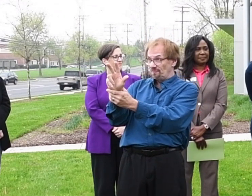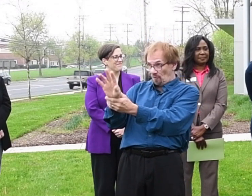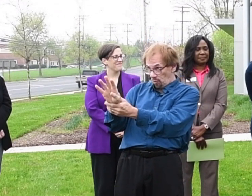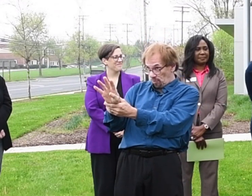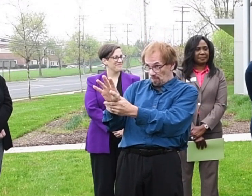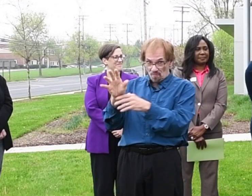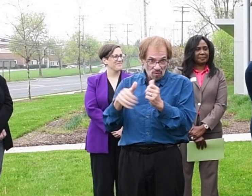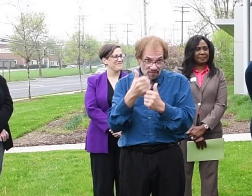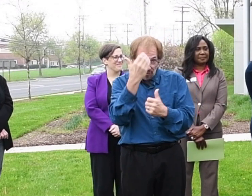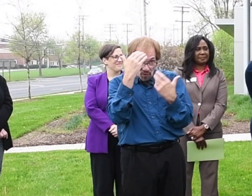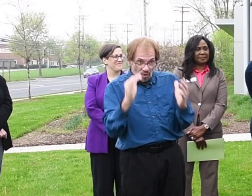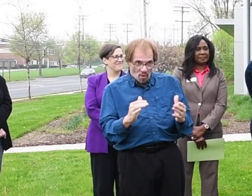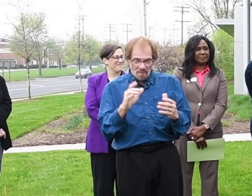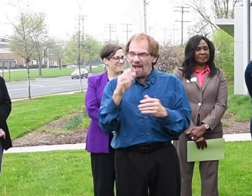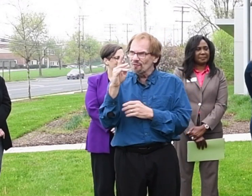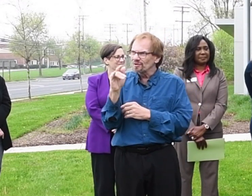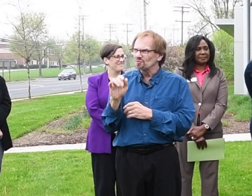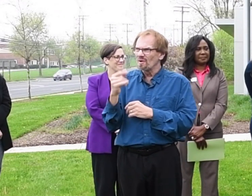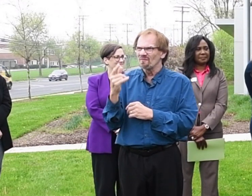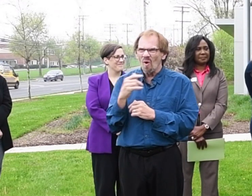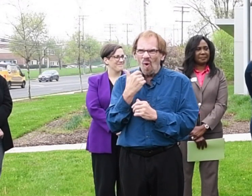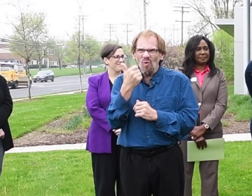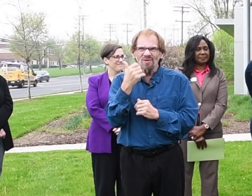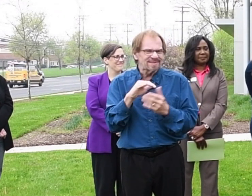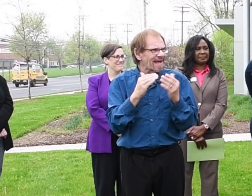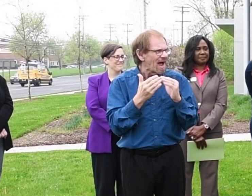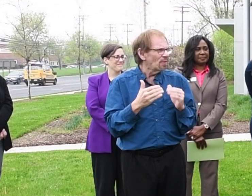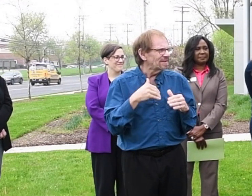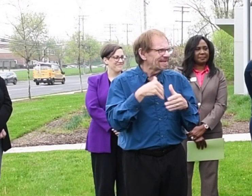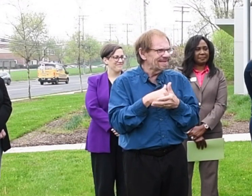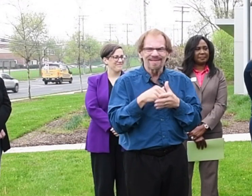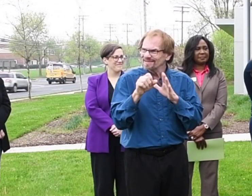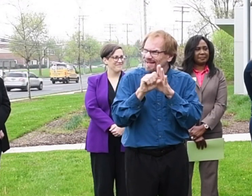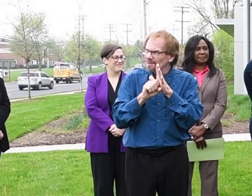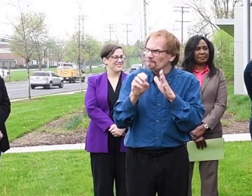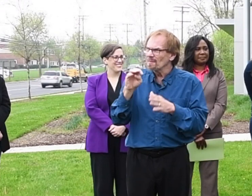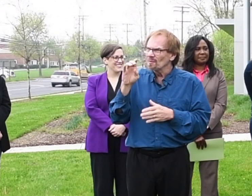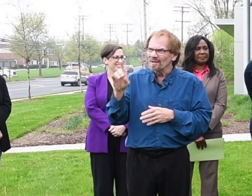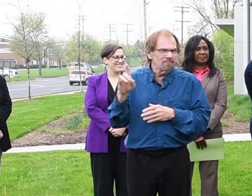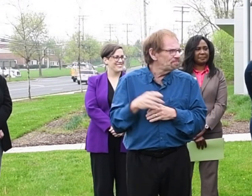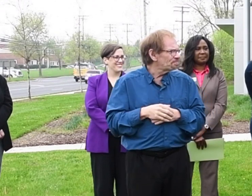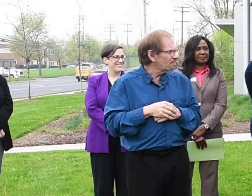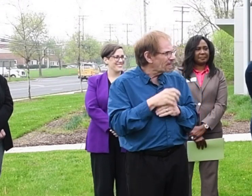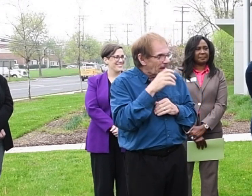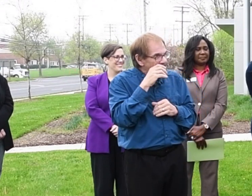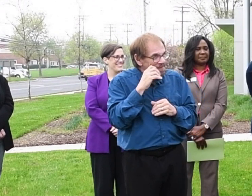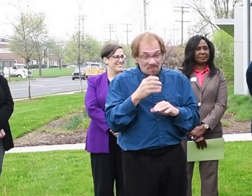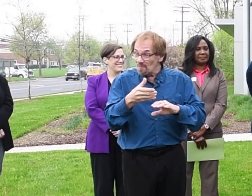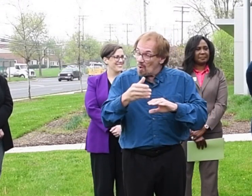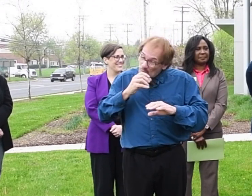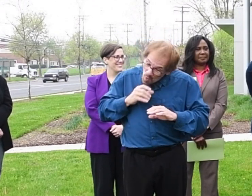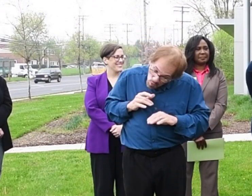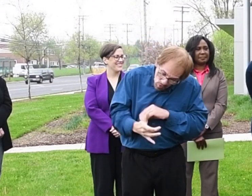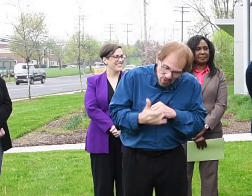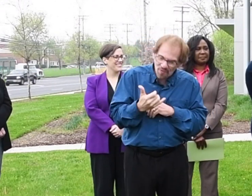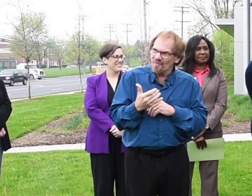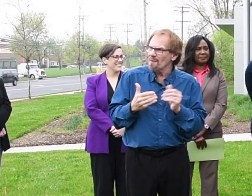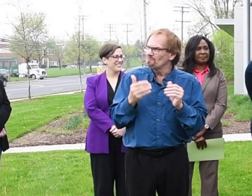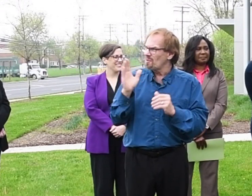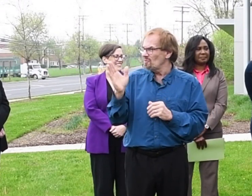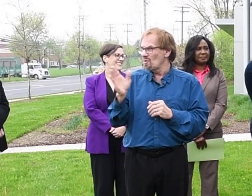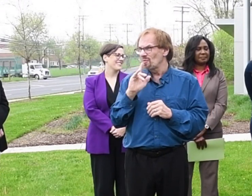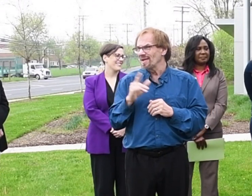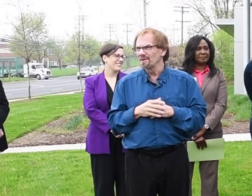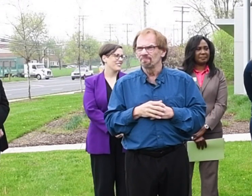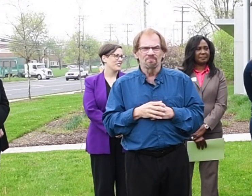that. Elkridge is actually one of the oldest towns and cities in the state of Maryland. It predates Baltimore, actually. So